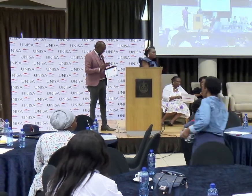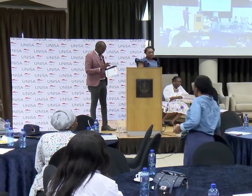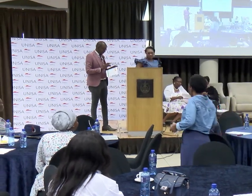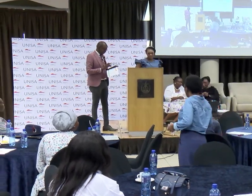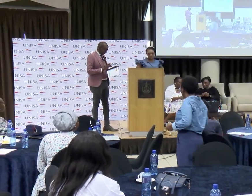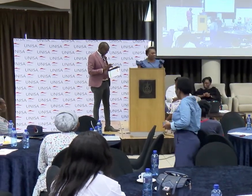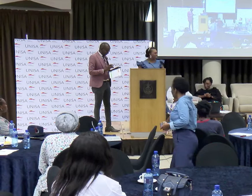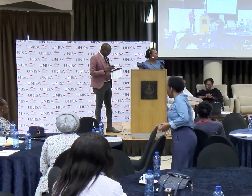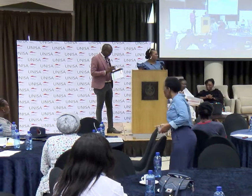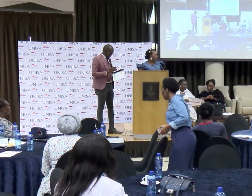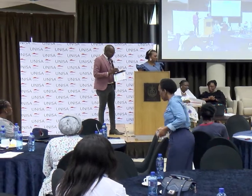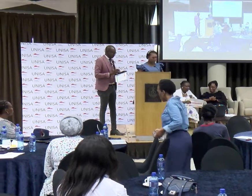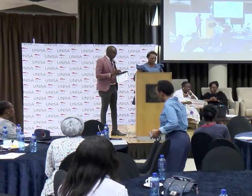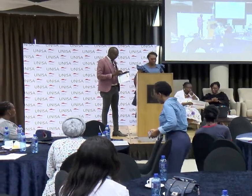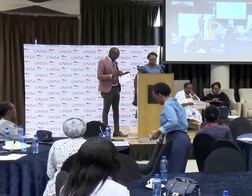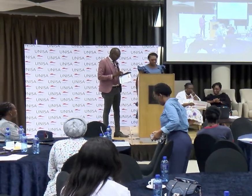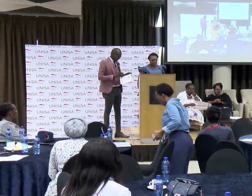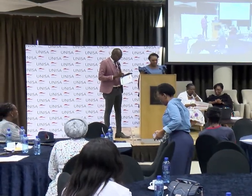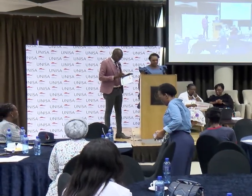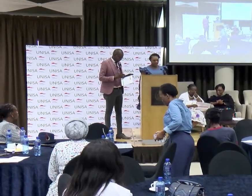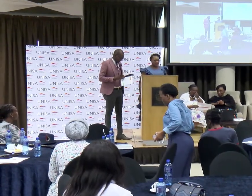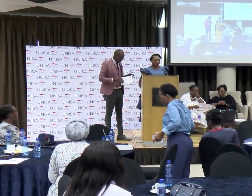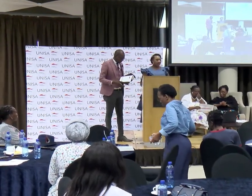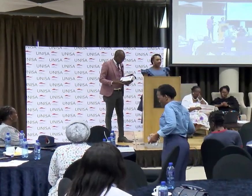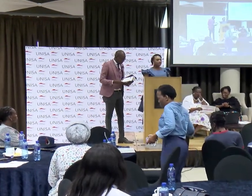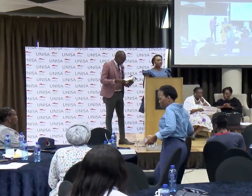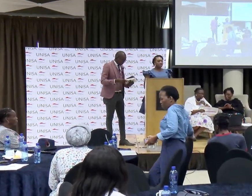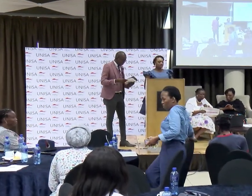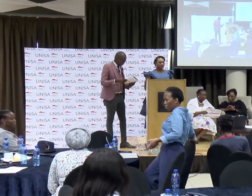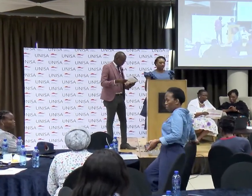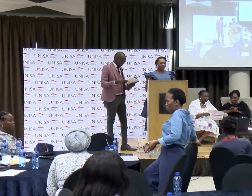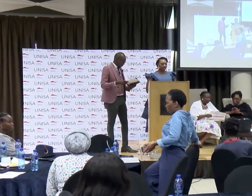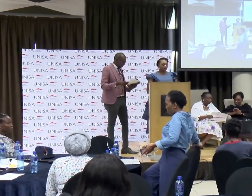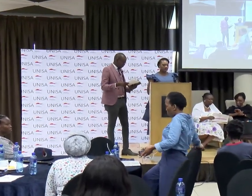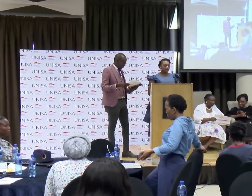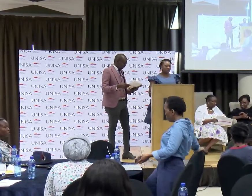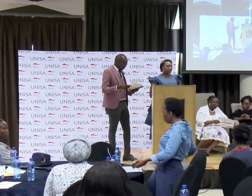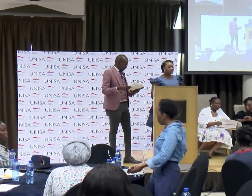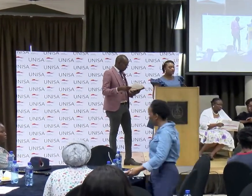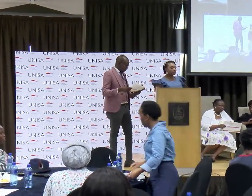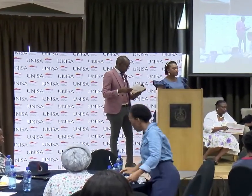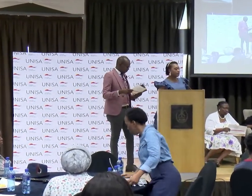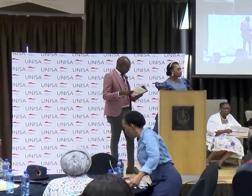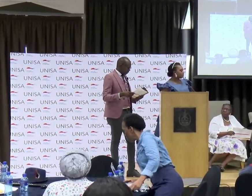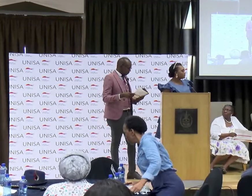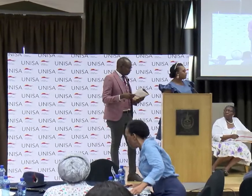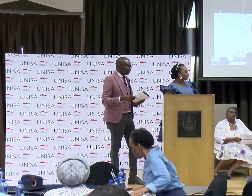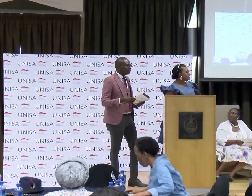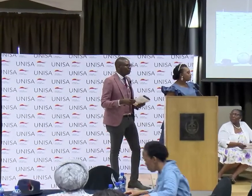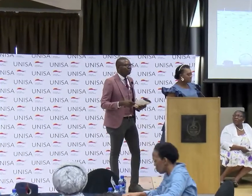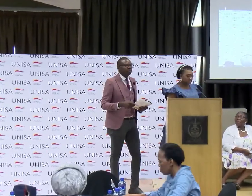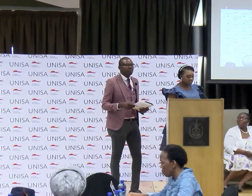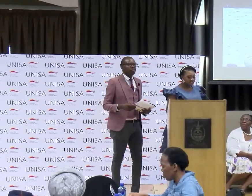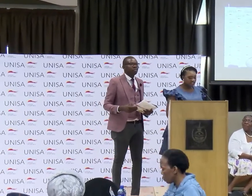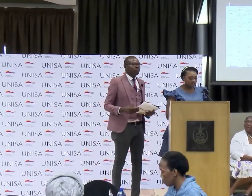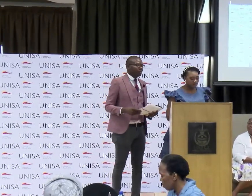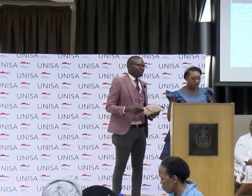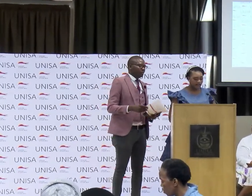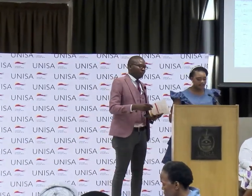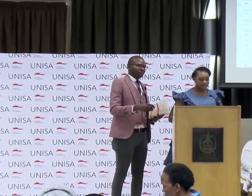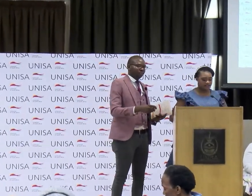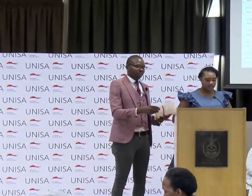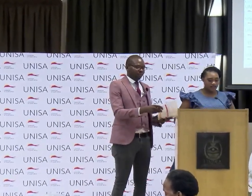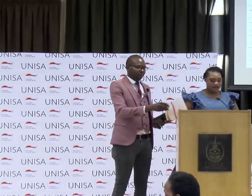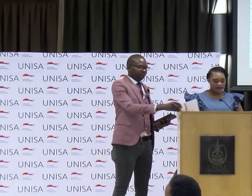Thank you so much, Mekarina. That was a very informative presentation